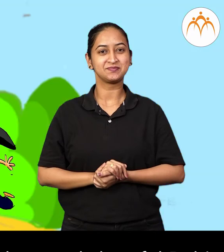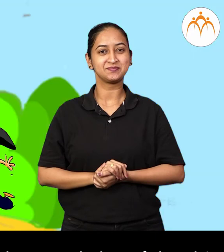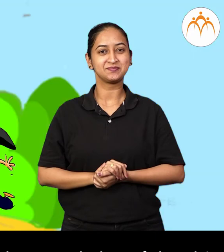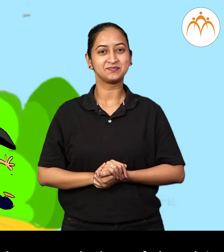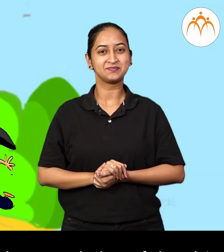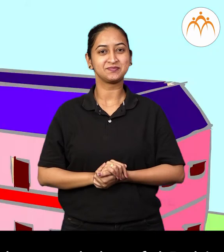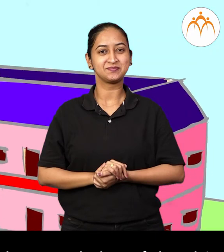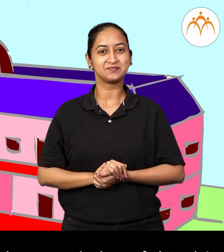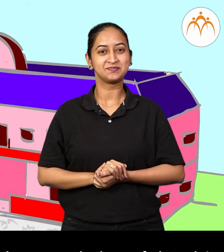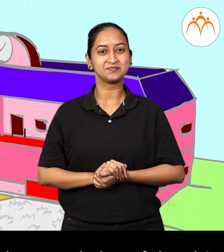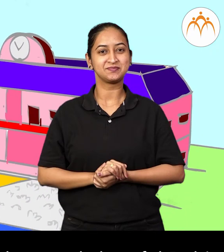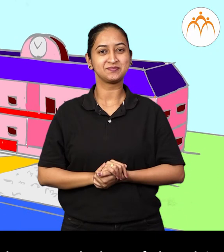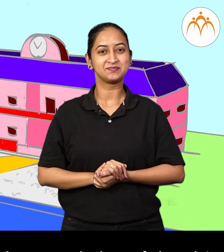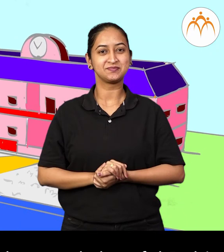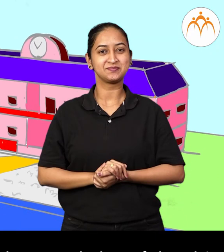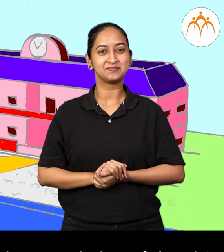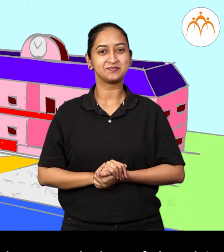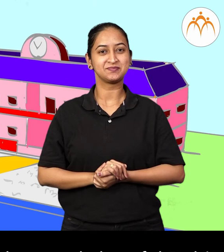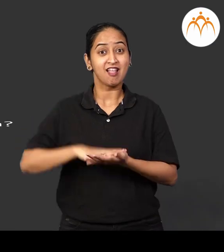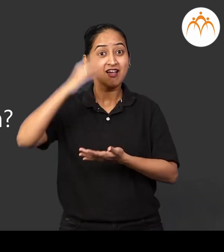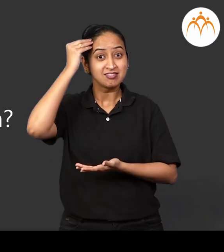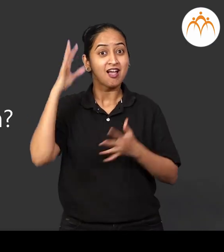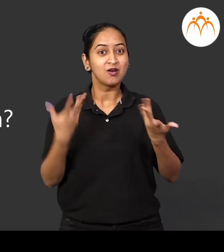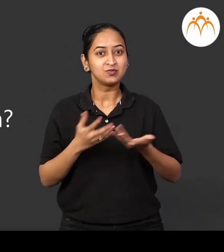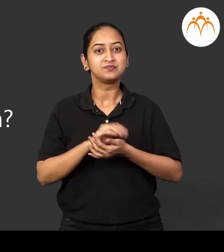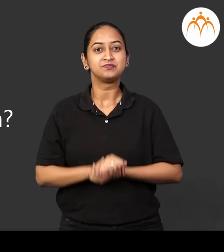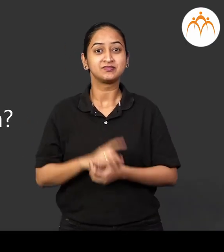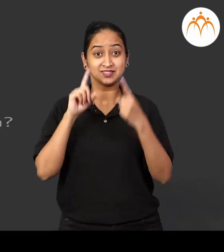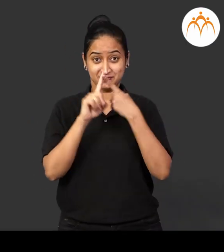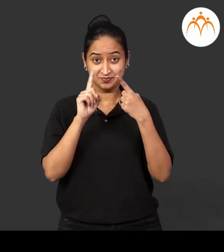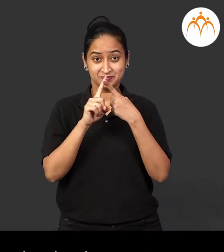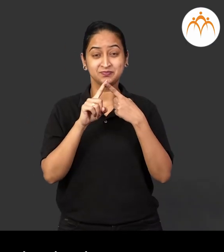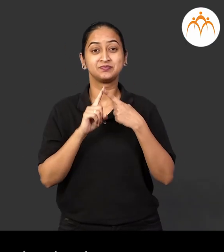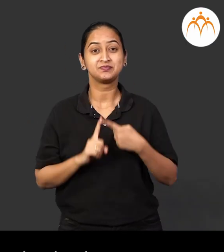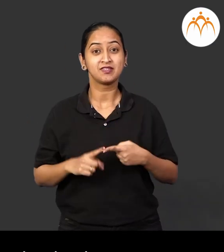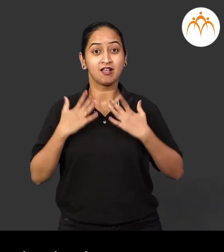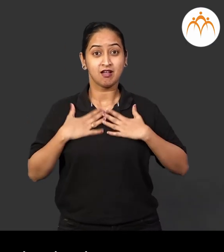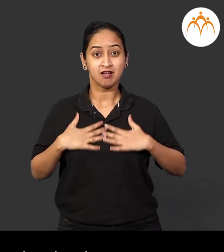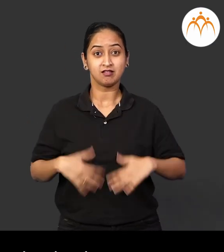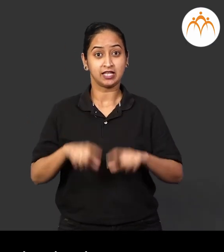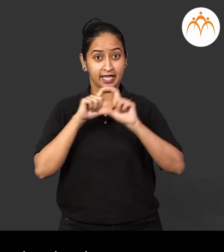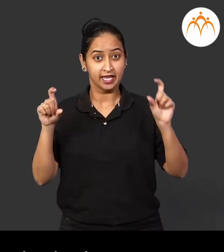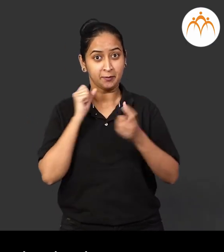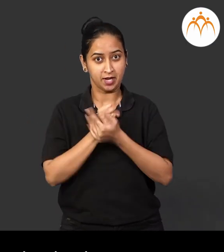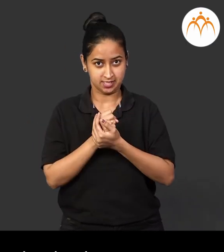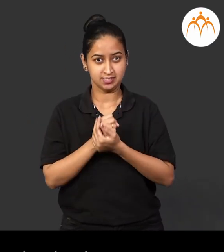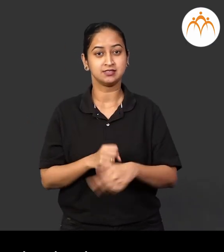clean and cheerful Rohit. What did we learn? What We should keep our